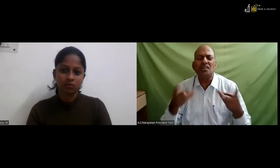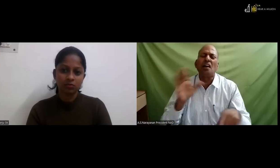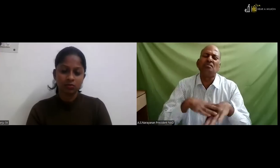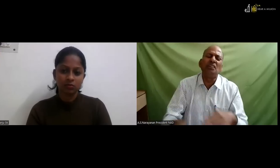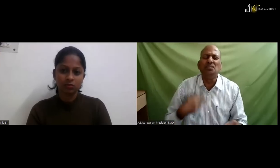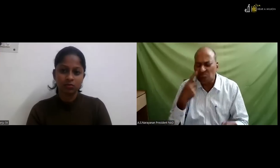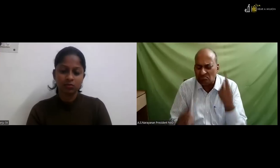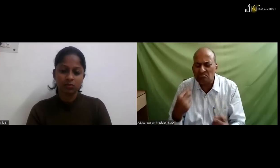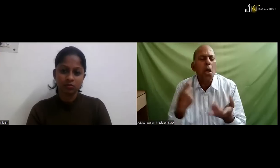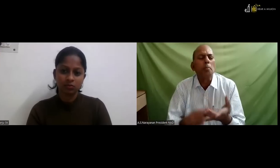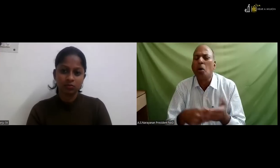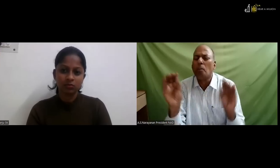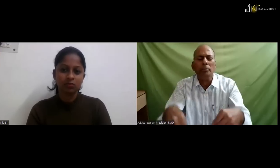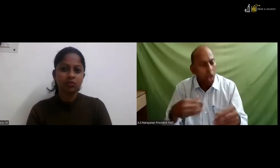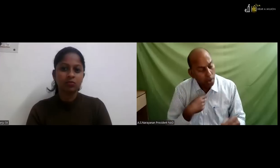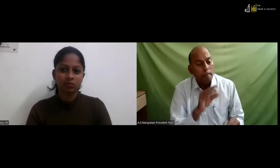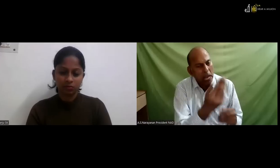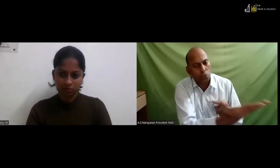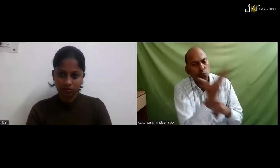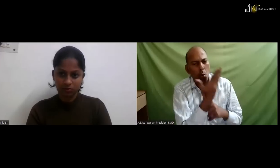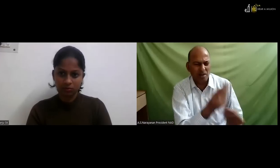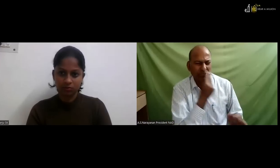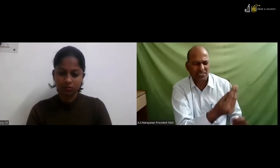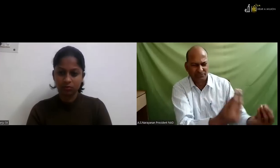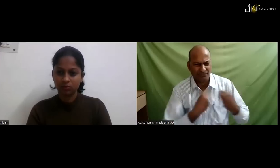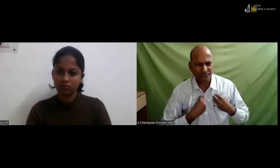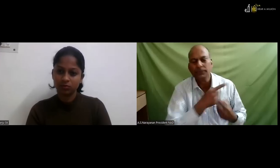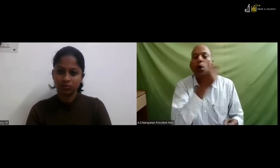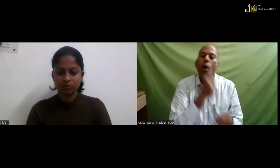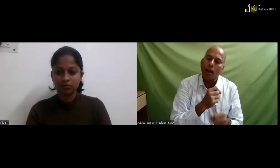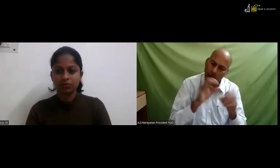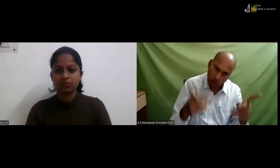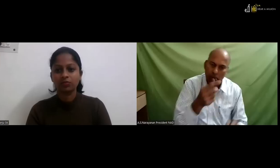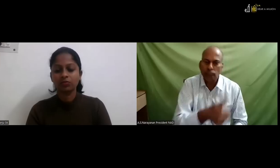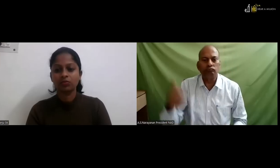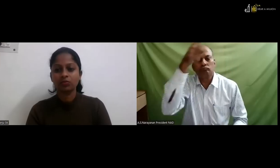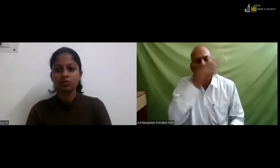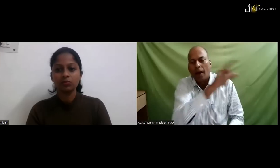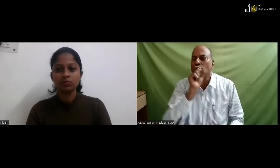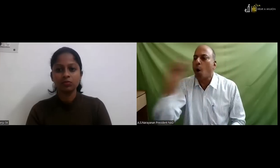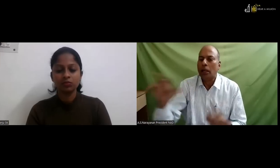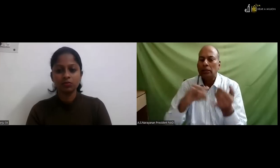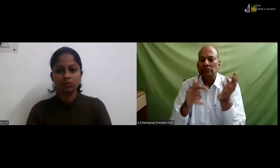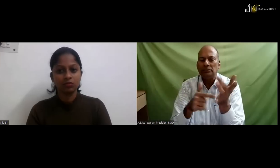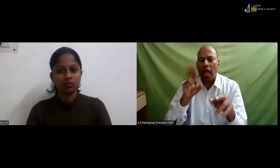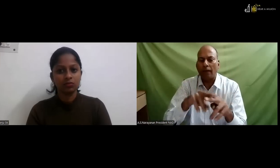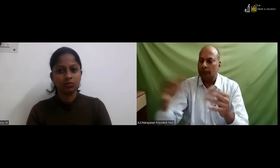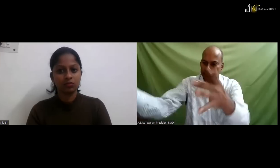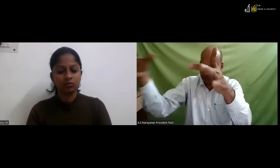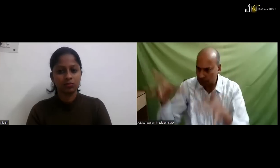that there are only 100 or 200 people? So they said that we had a report. So I asked them, okay, can you please show